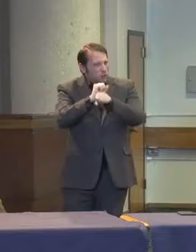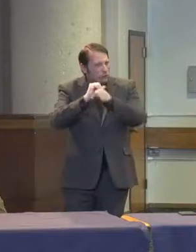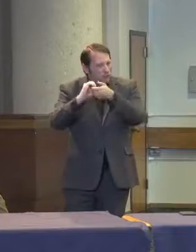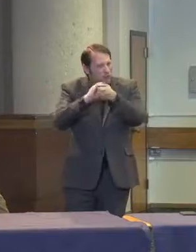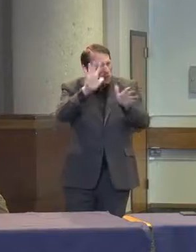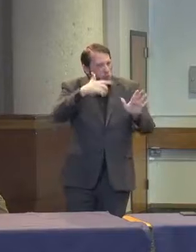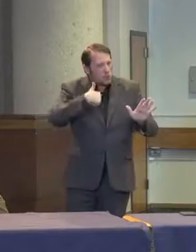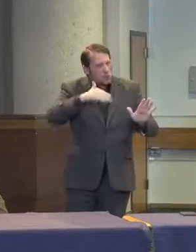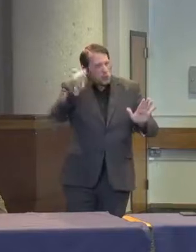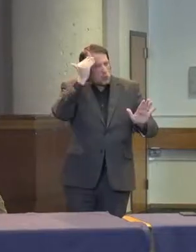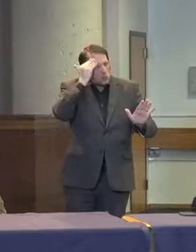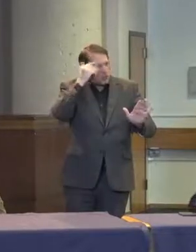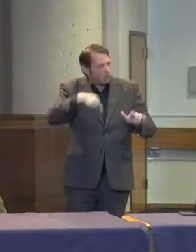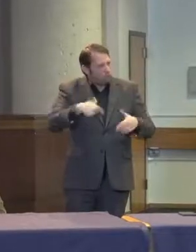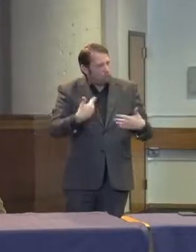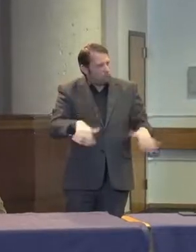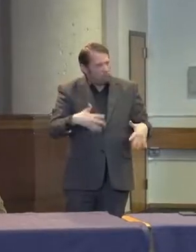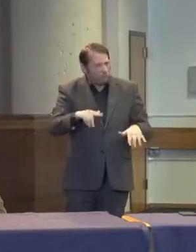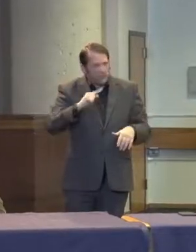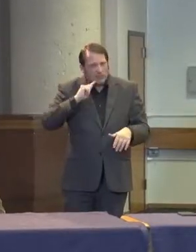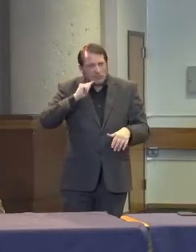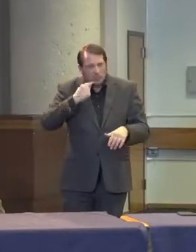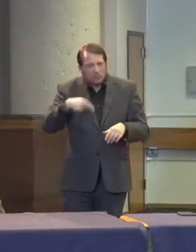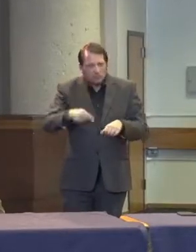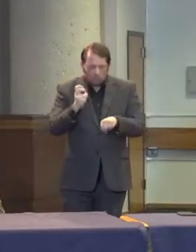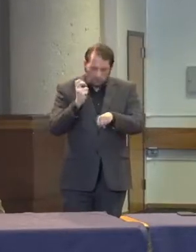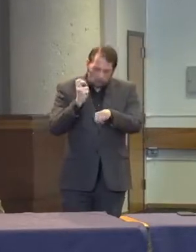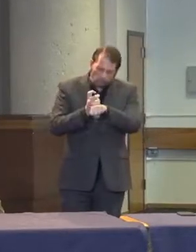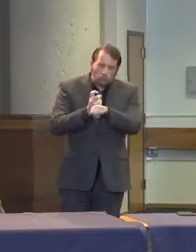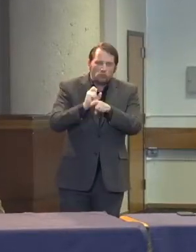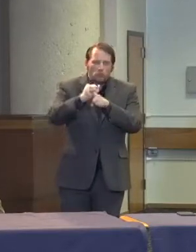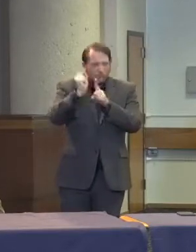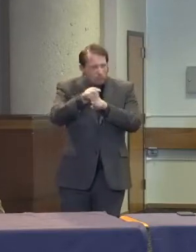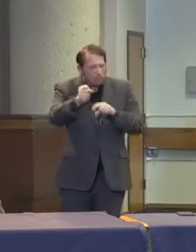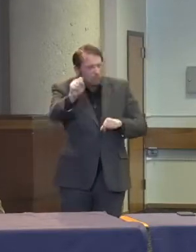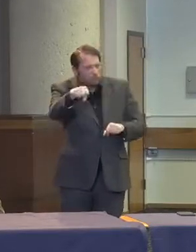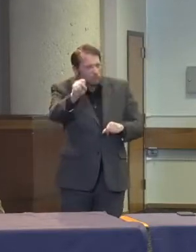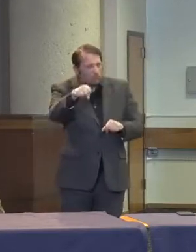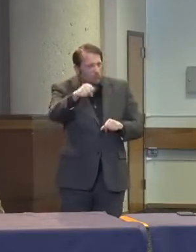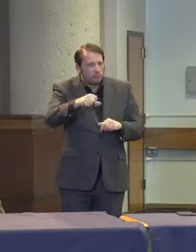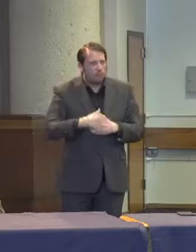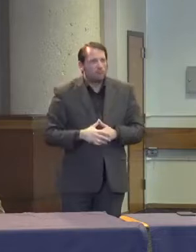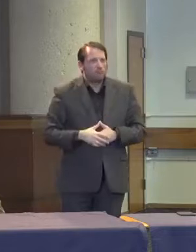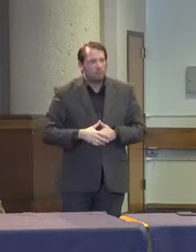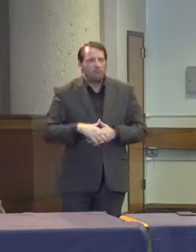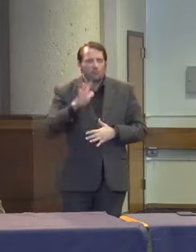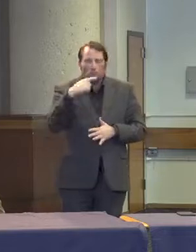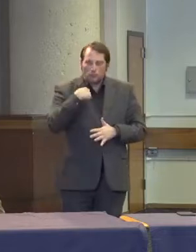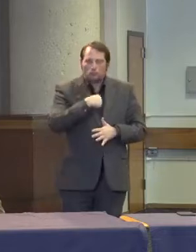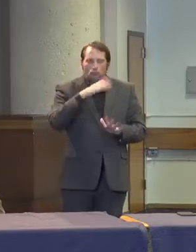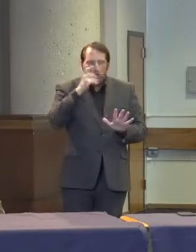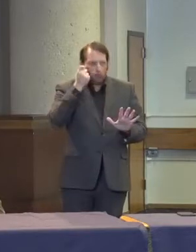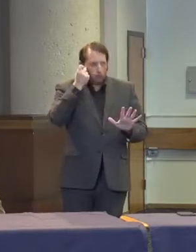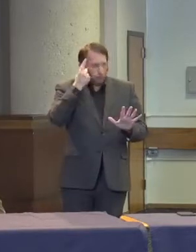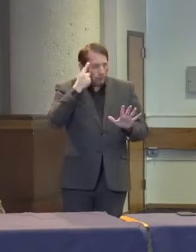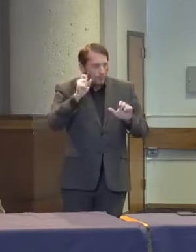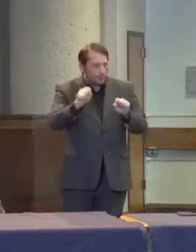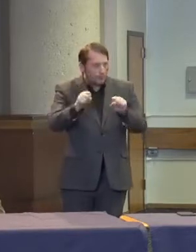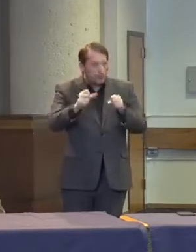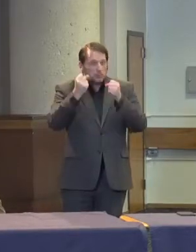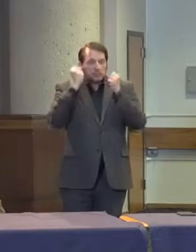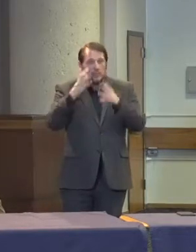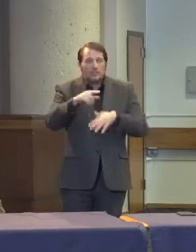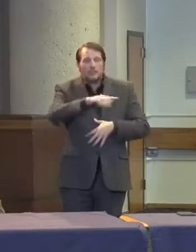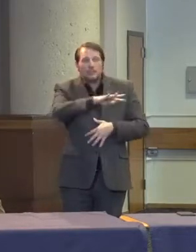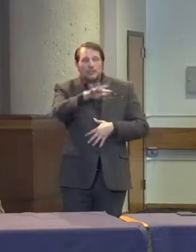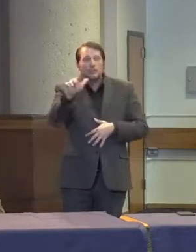profoundly difficult situation for parents. We understand that. In fact, many, many of our 24,000 employees are parents,